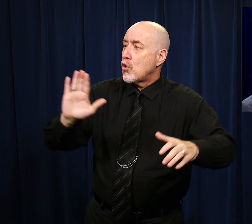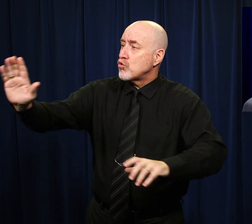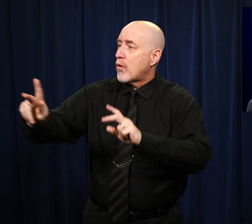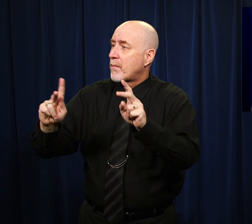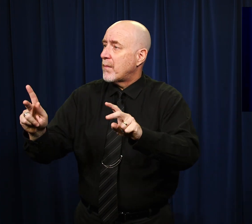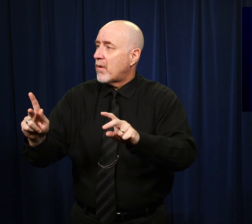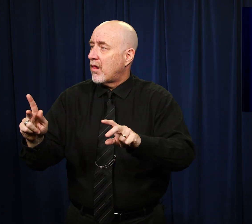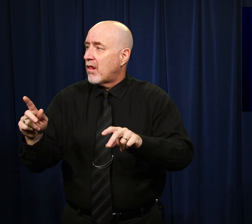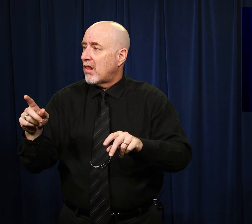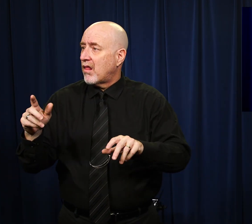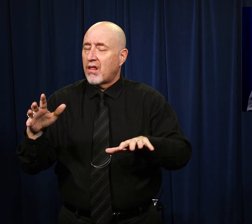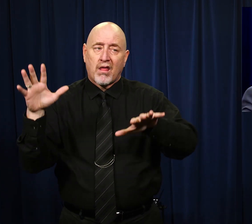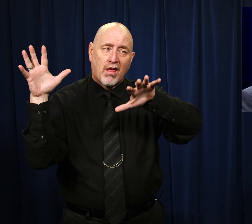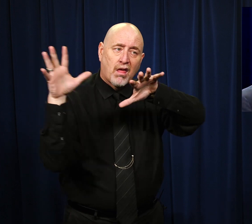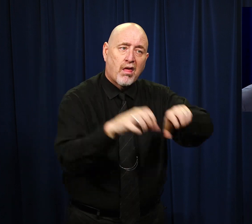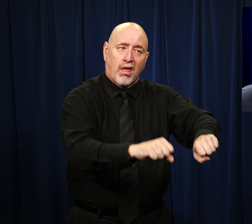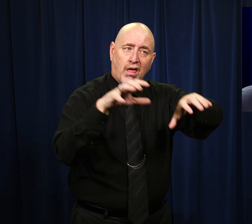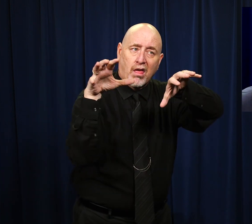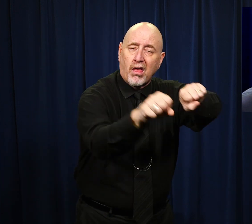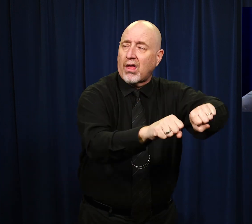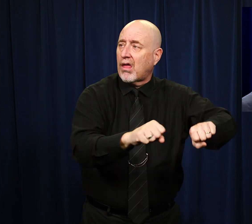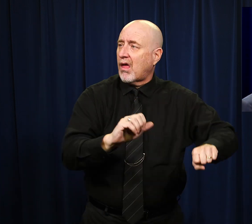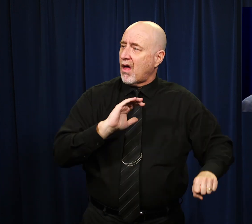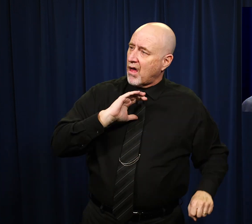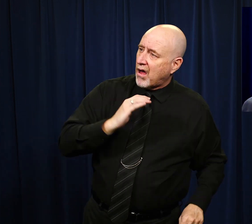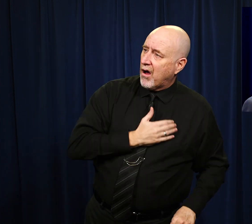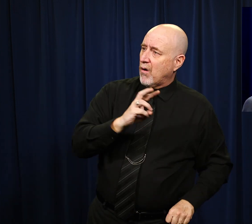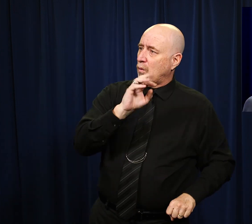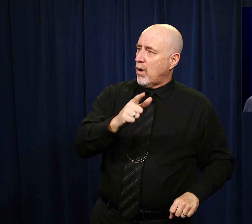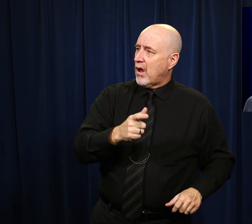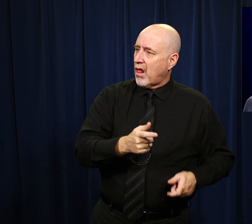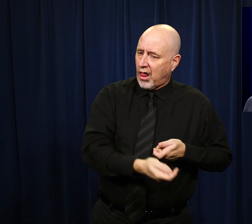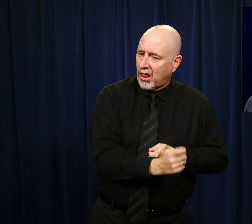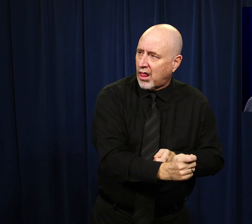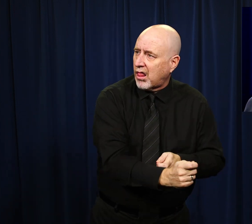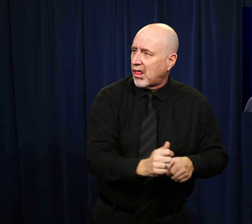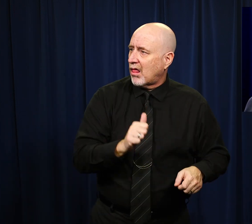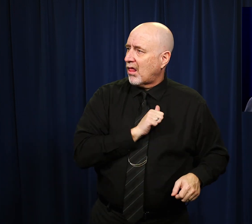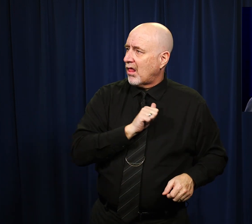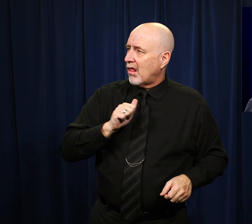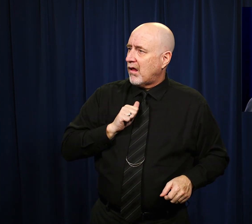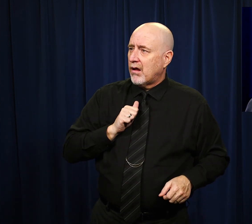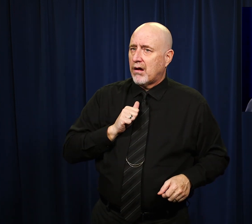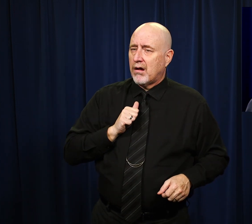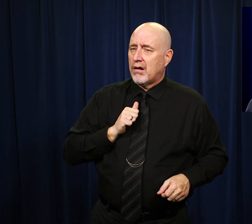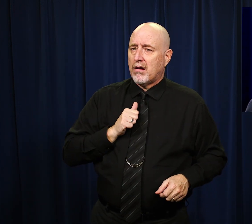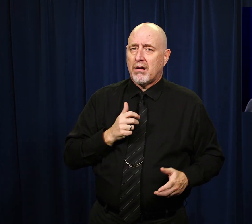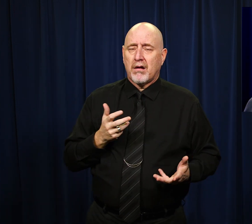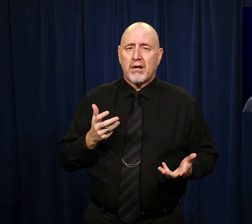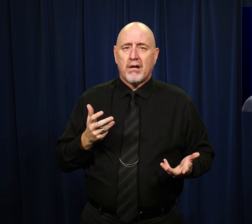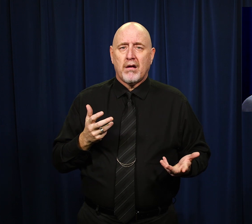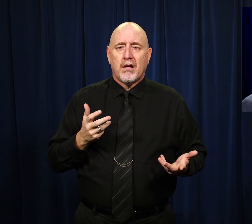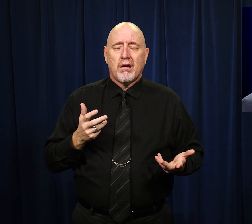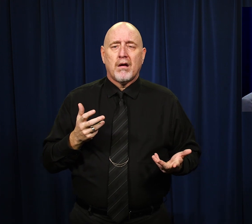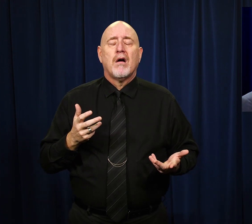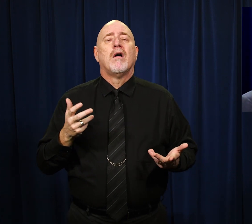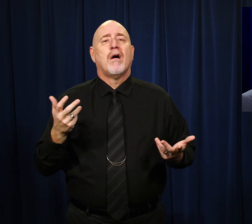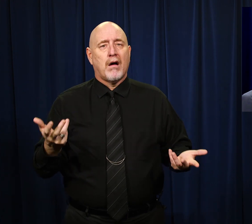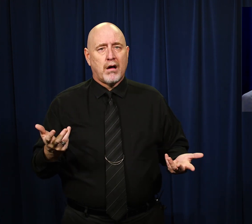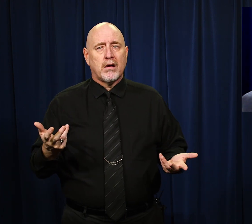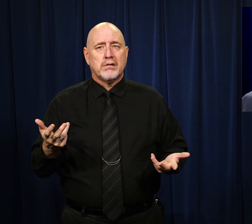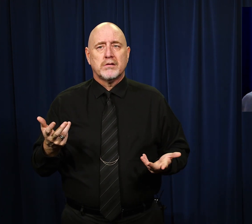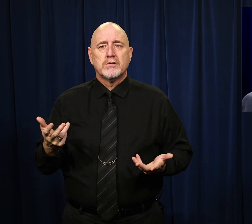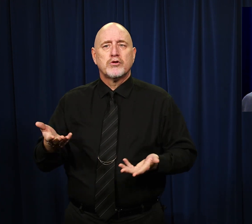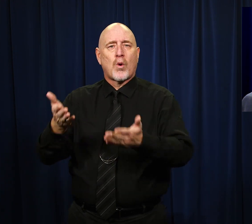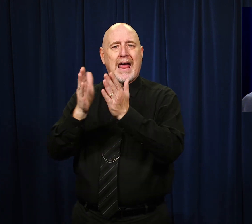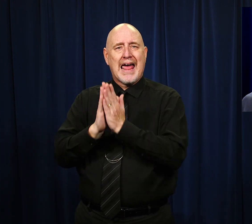people have been taking away wells that he himself had digged, that he had digged. And so he